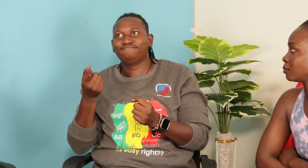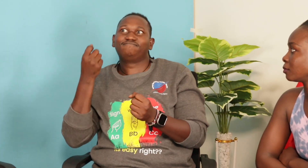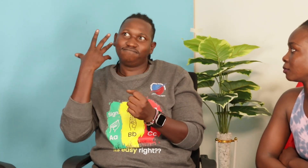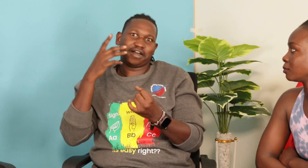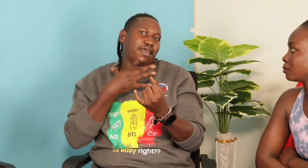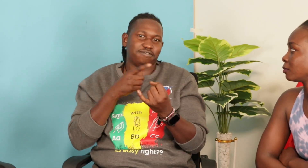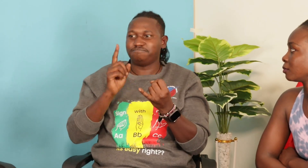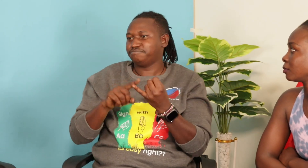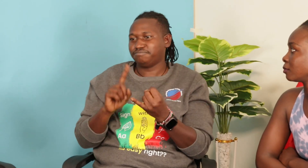to help yourself.